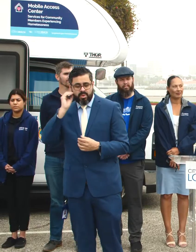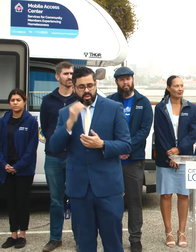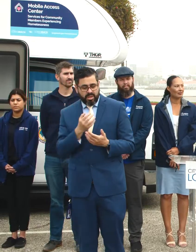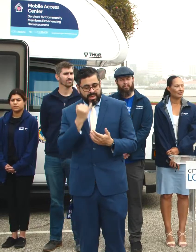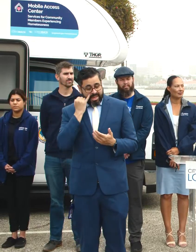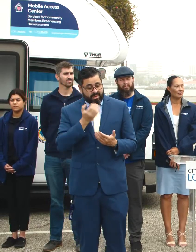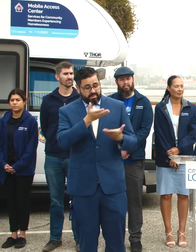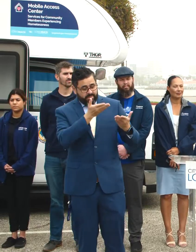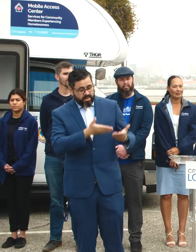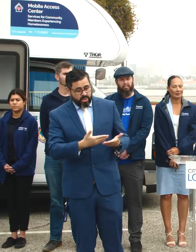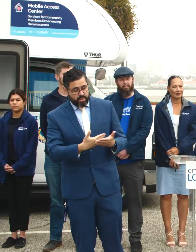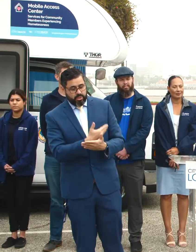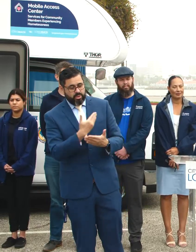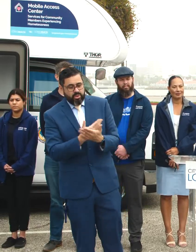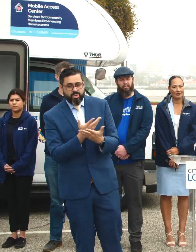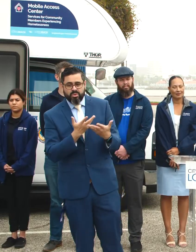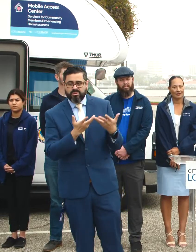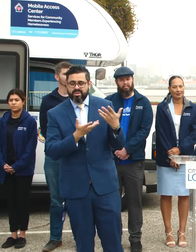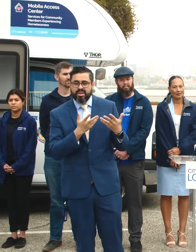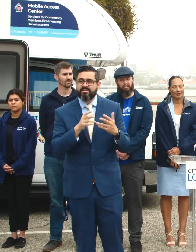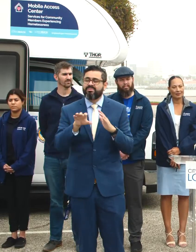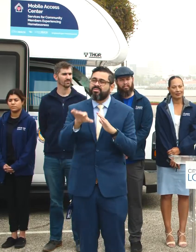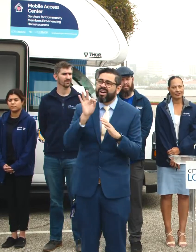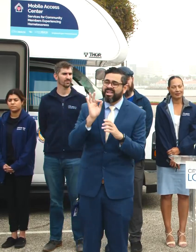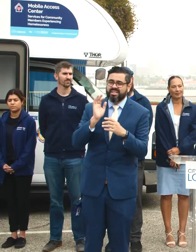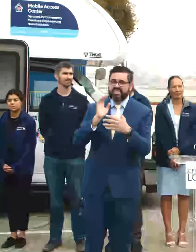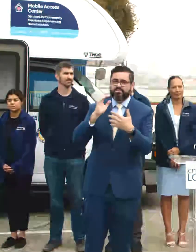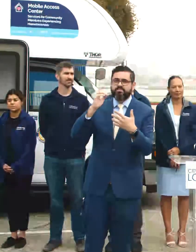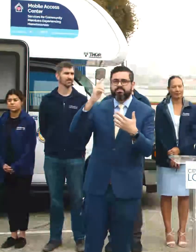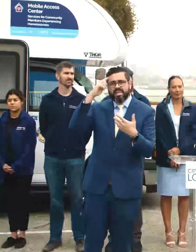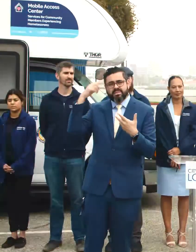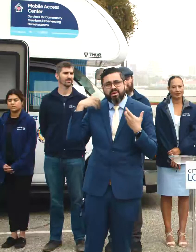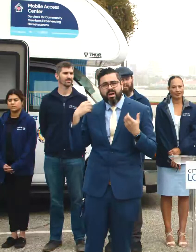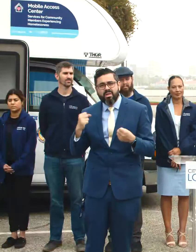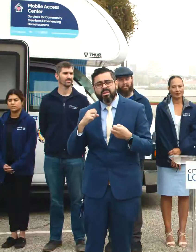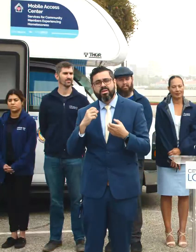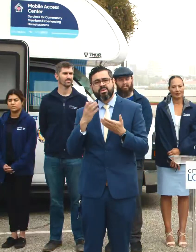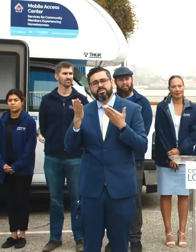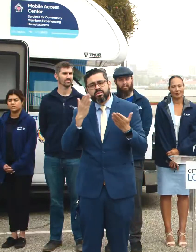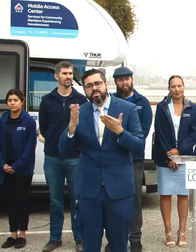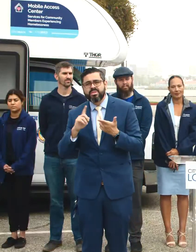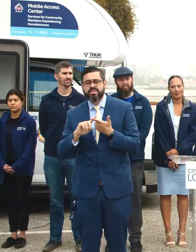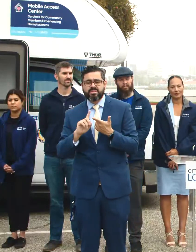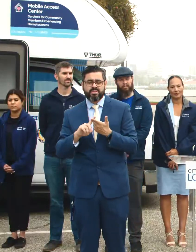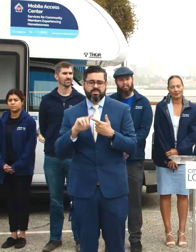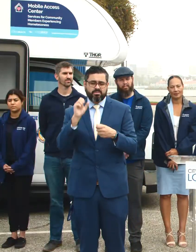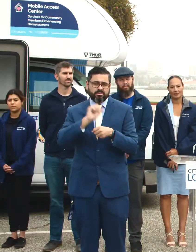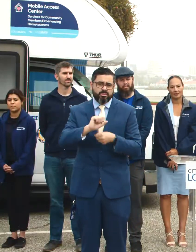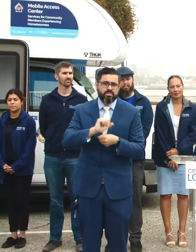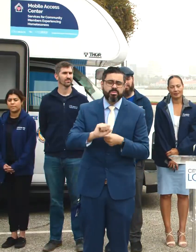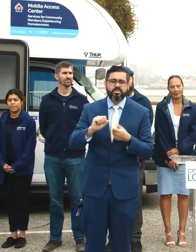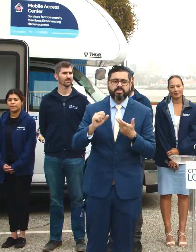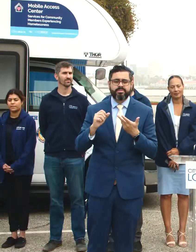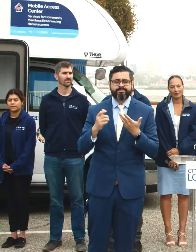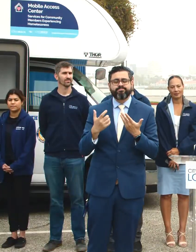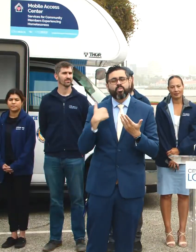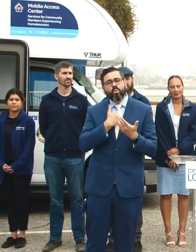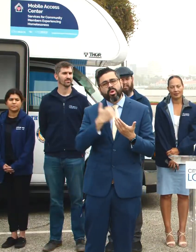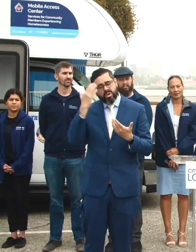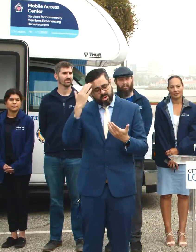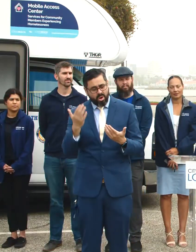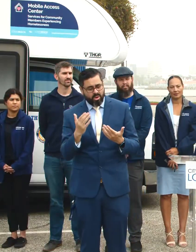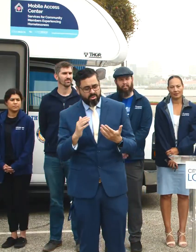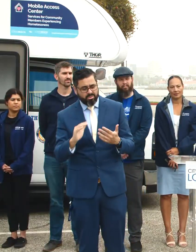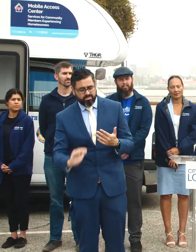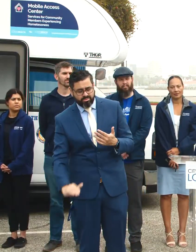homeless or not, can struggle finding employment in mental health, physical health, and behavioral health needs. We also know that childhood trauma is